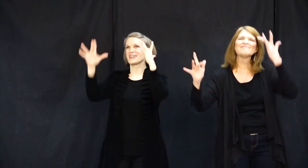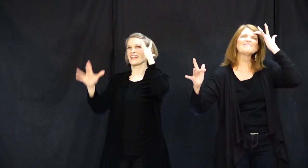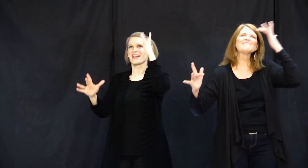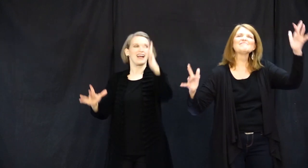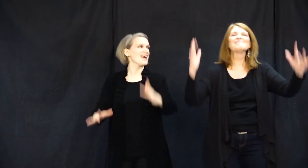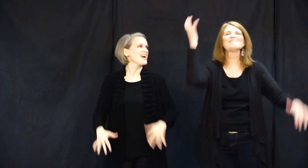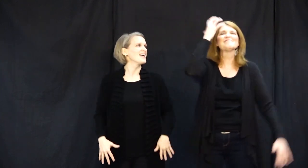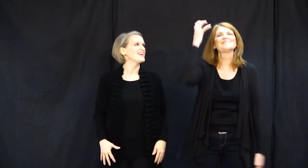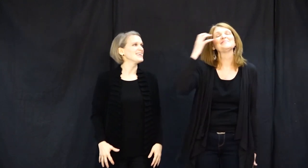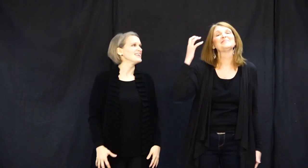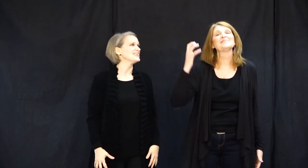Angelica,